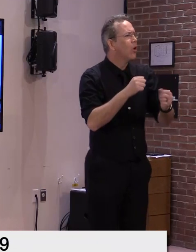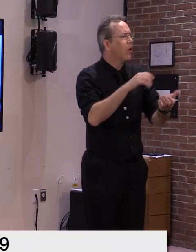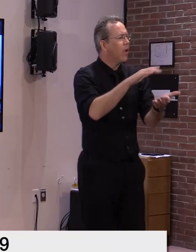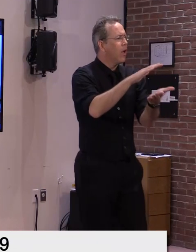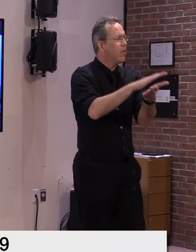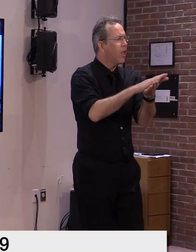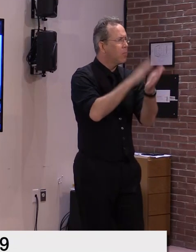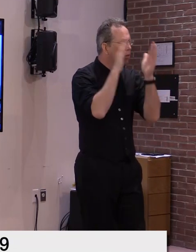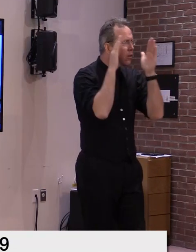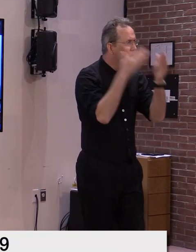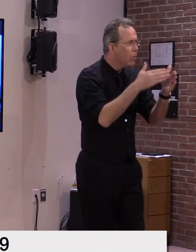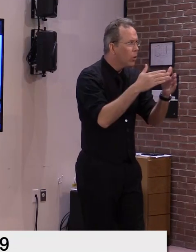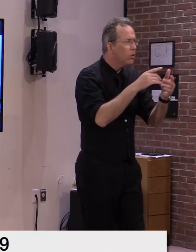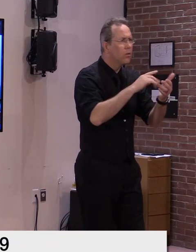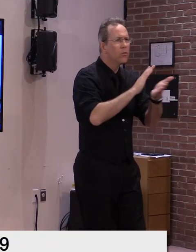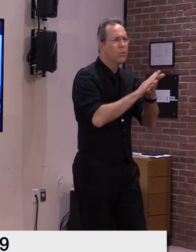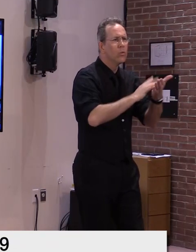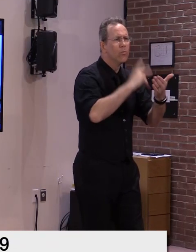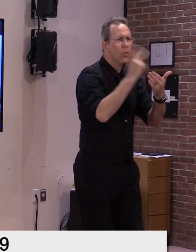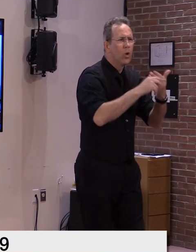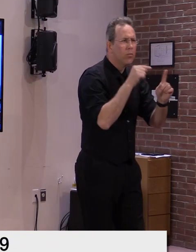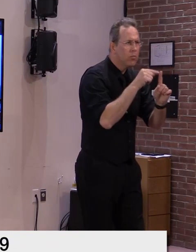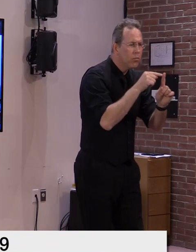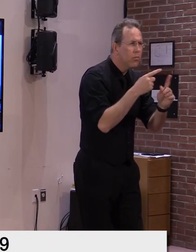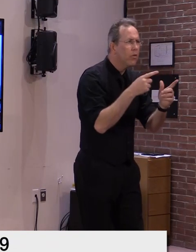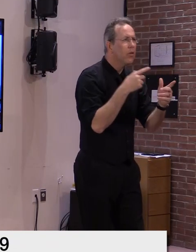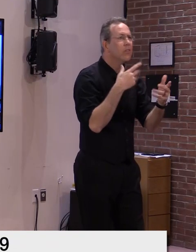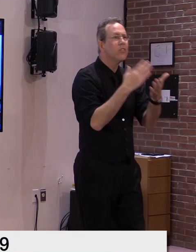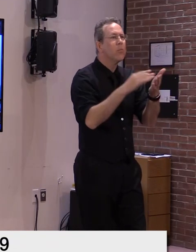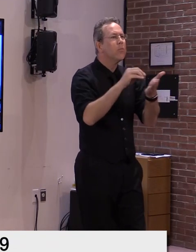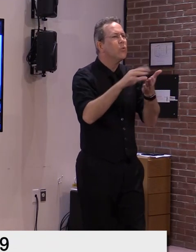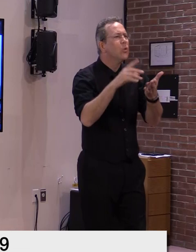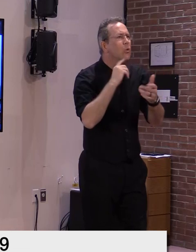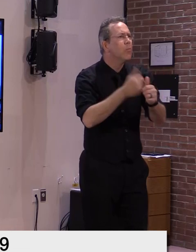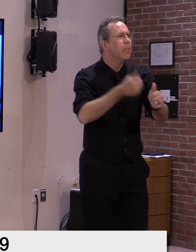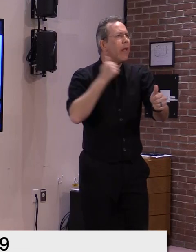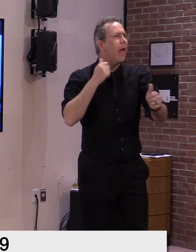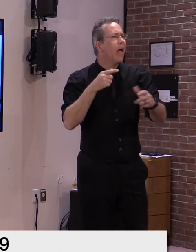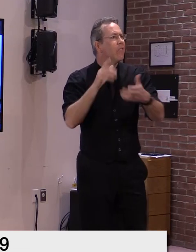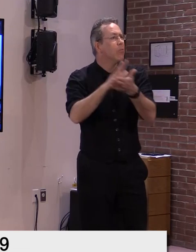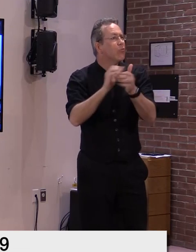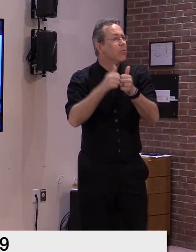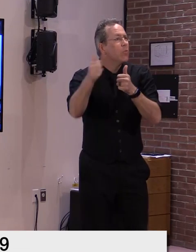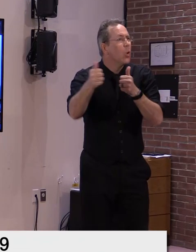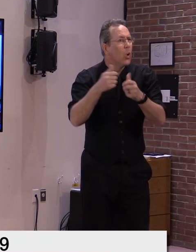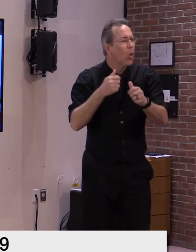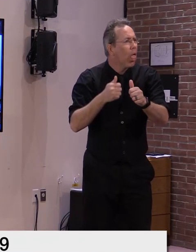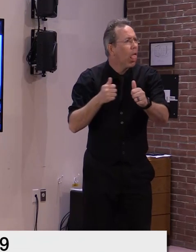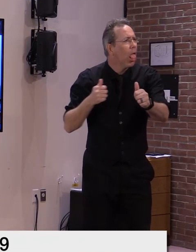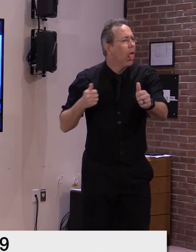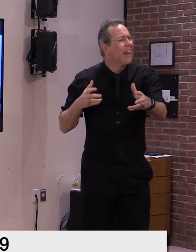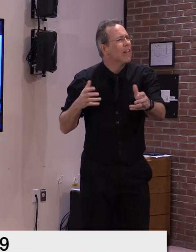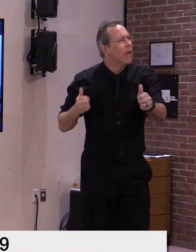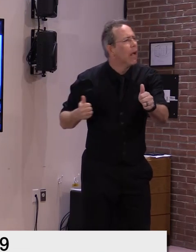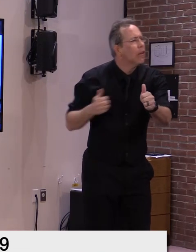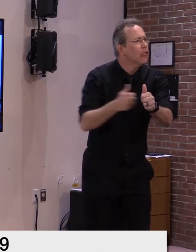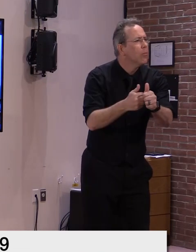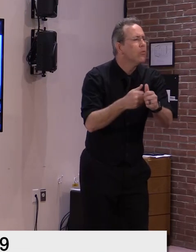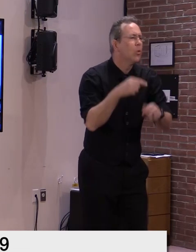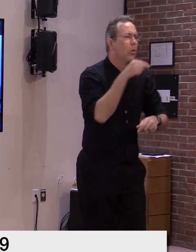have lost schoolwork. Summer programs are going to have to help them make that up. We want some intellectual enrichment programs